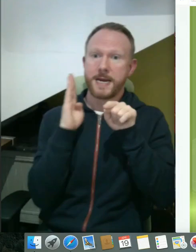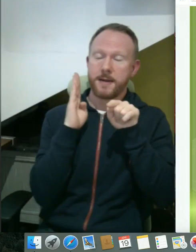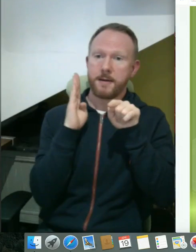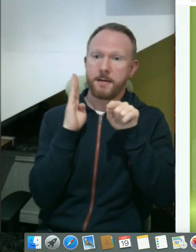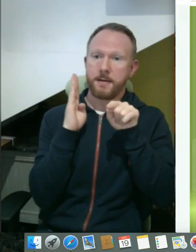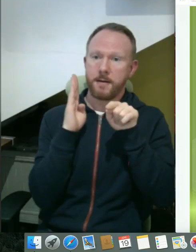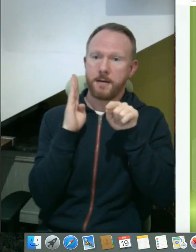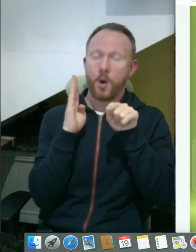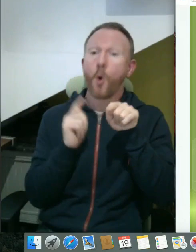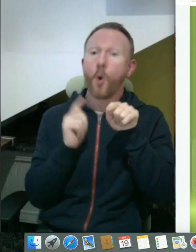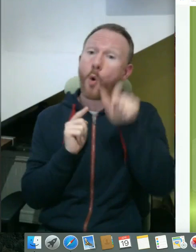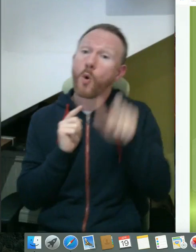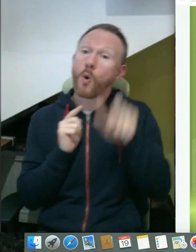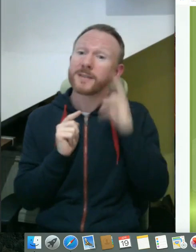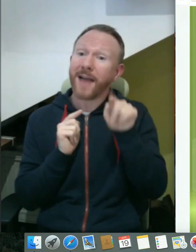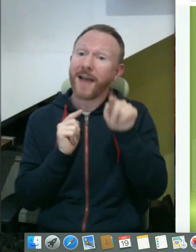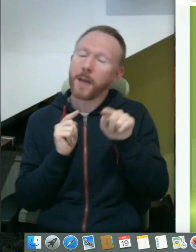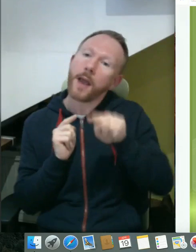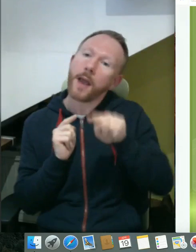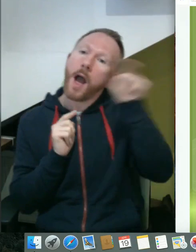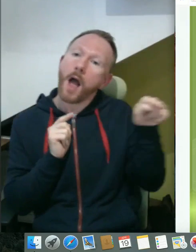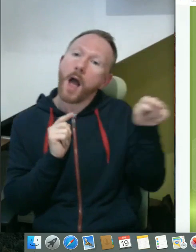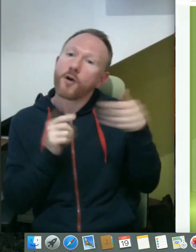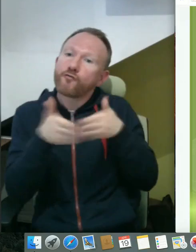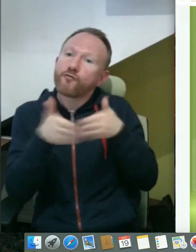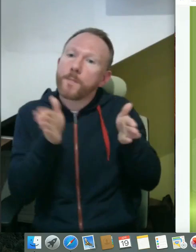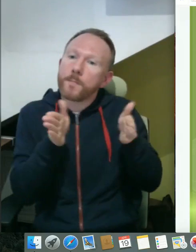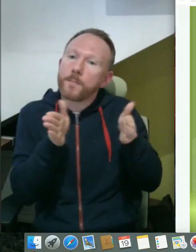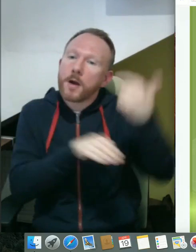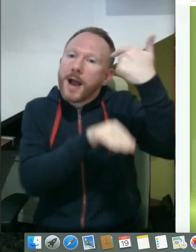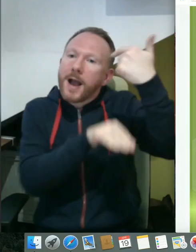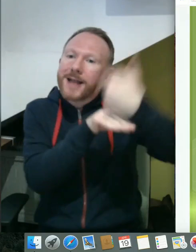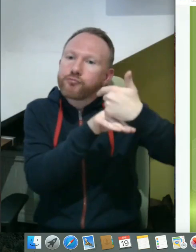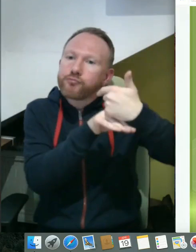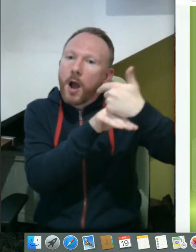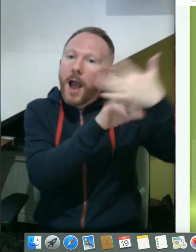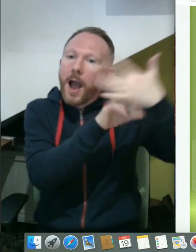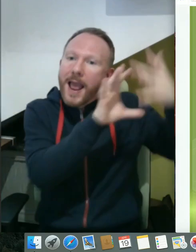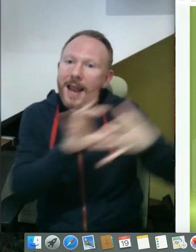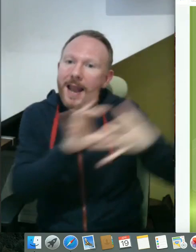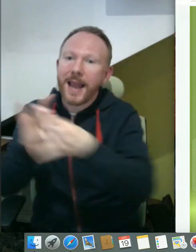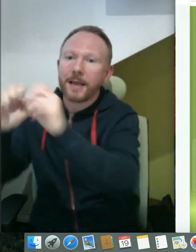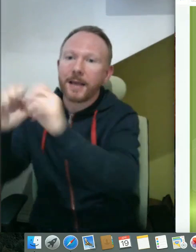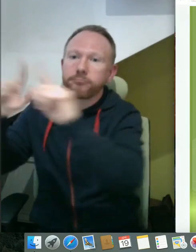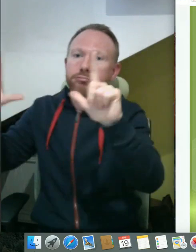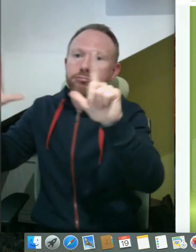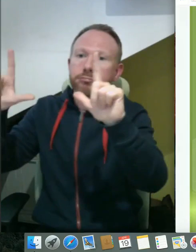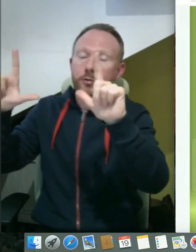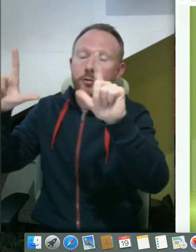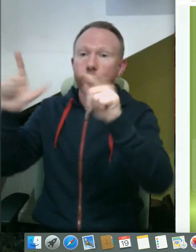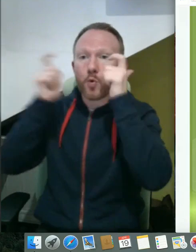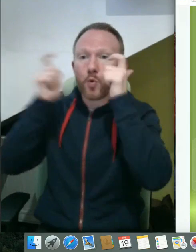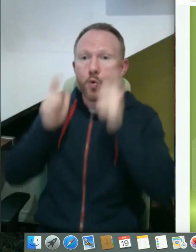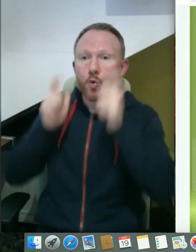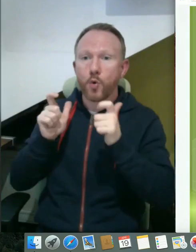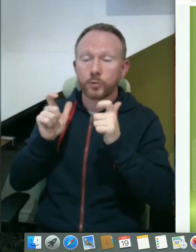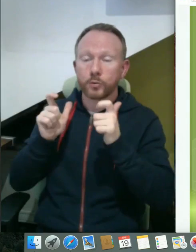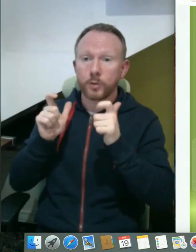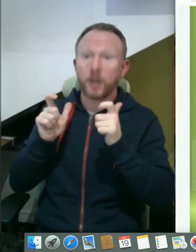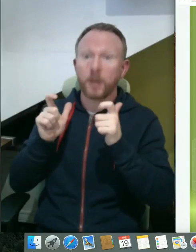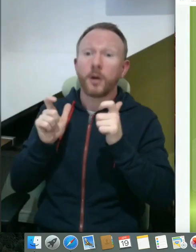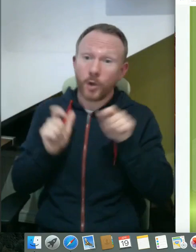another court can be established, and therefore separate teams of interpreters will be required to work to